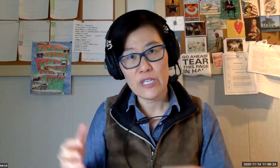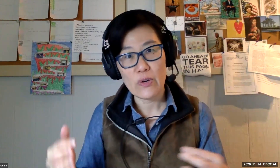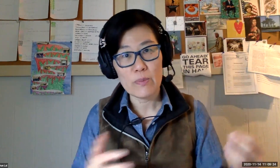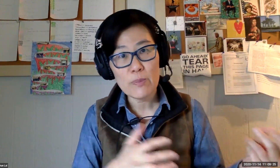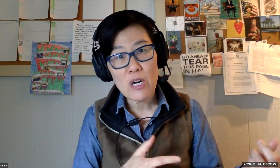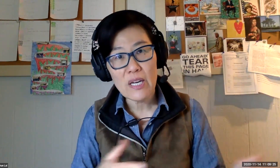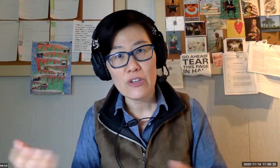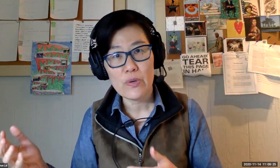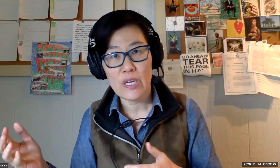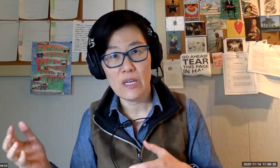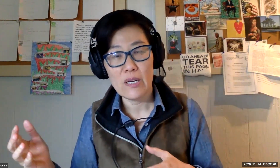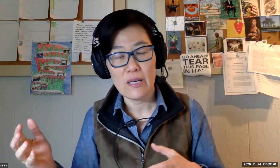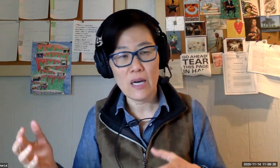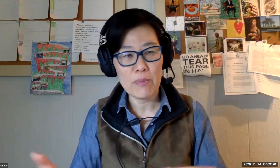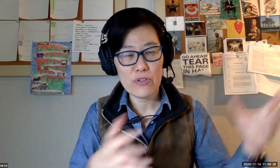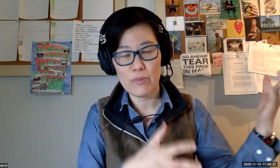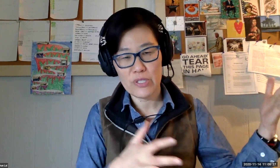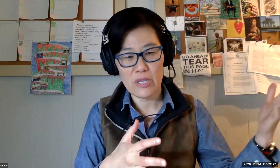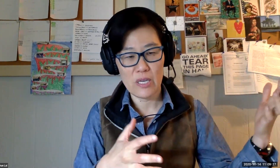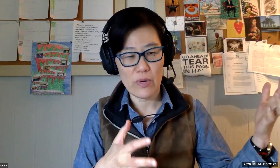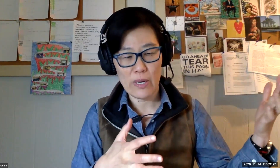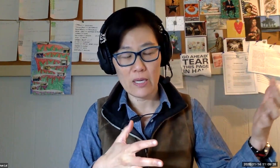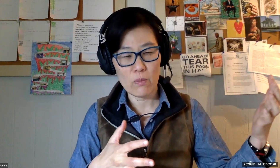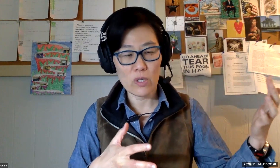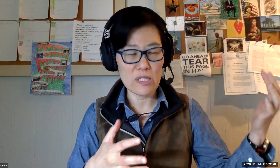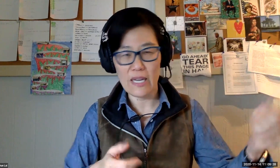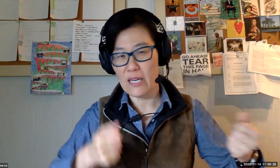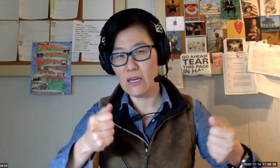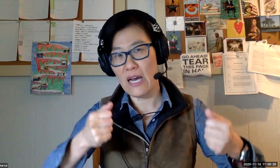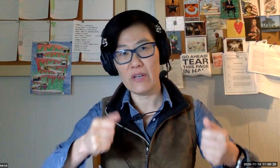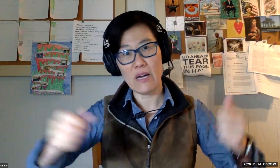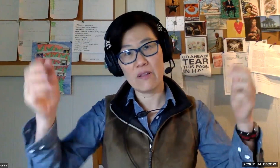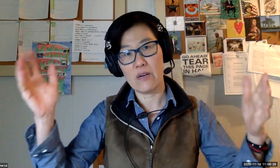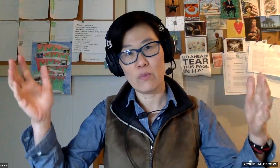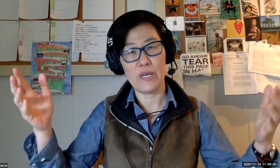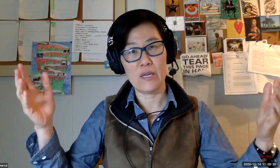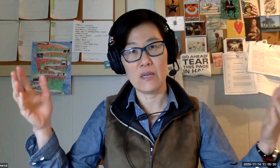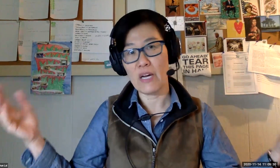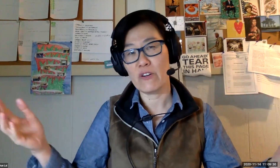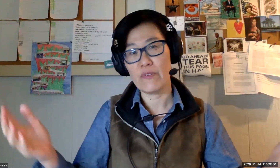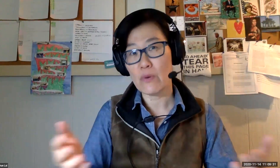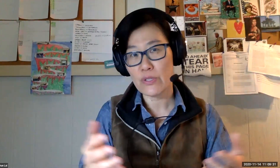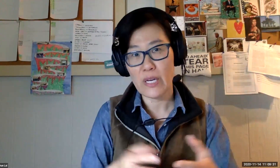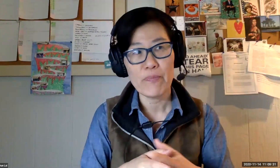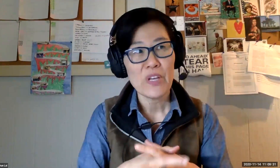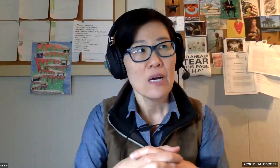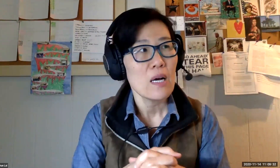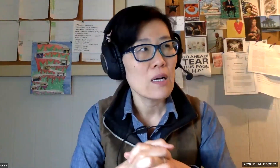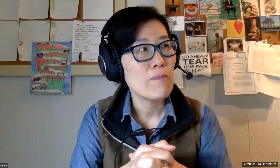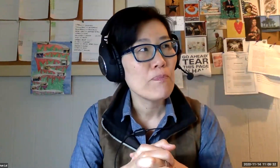Amazon or to Ingram Spark, and you can upload your book to the great wide world and have it out there within a matter of hours,